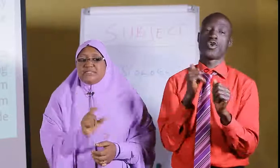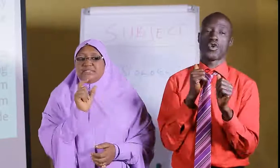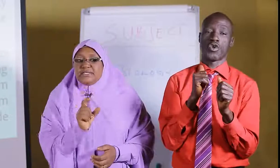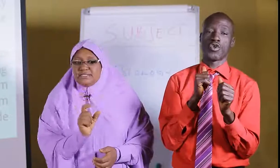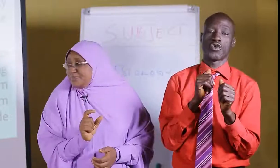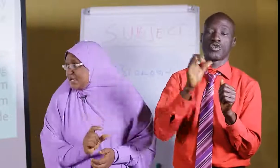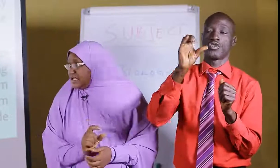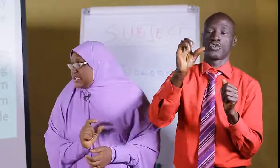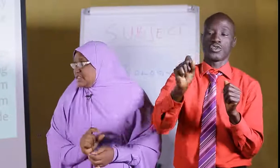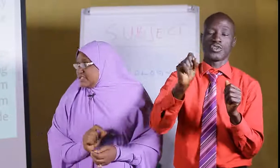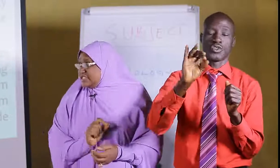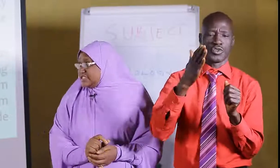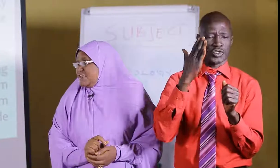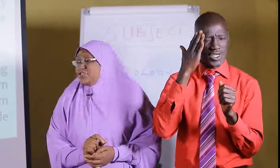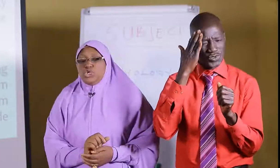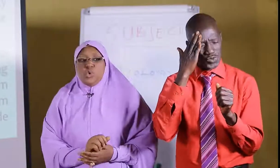known as